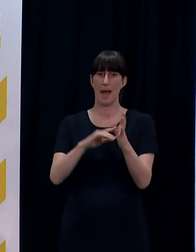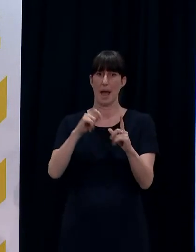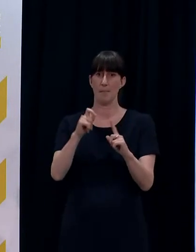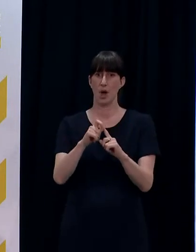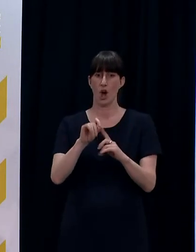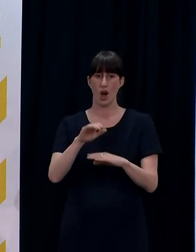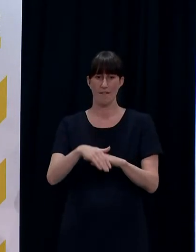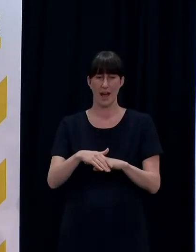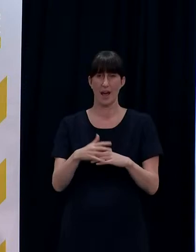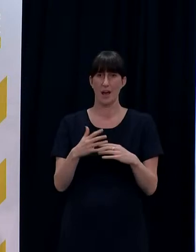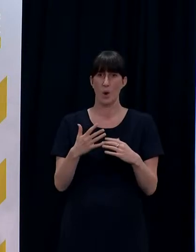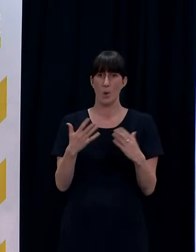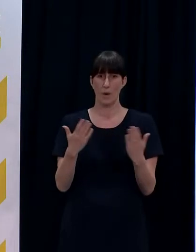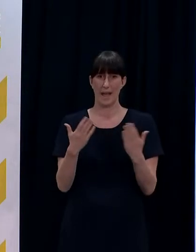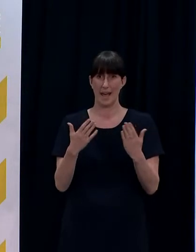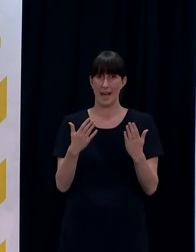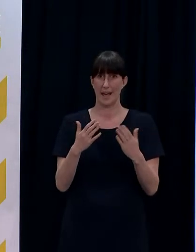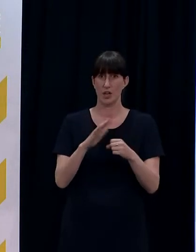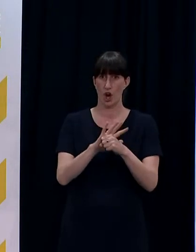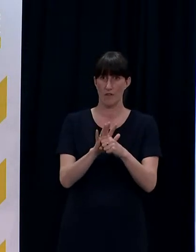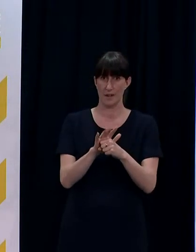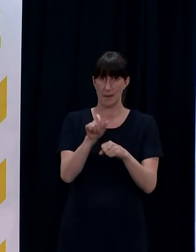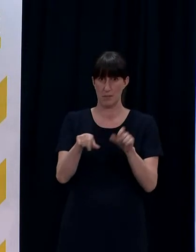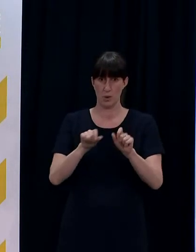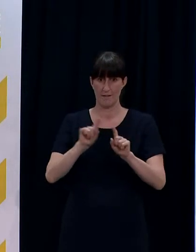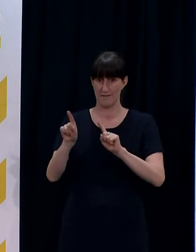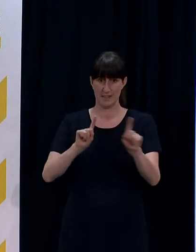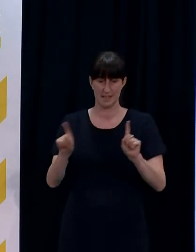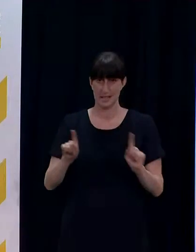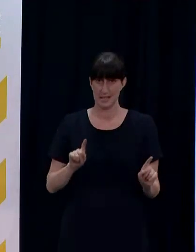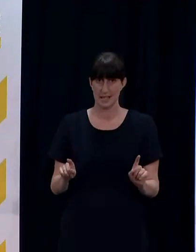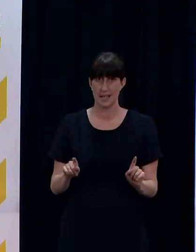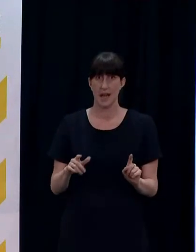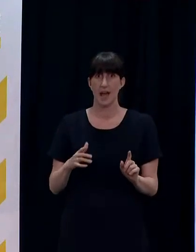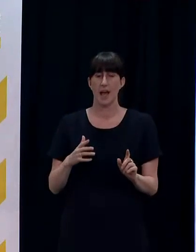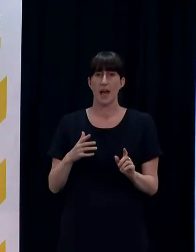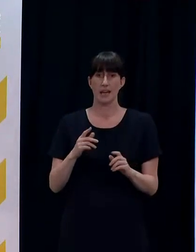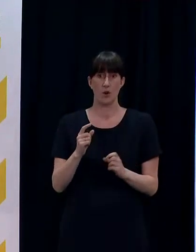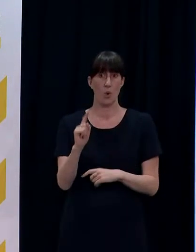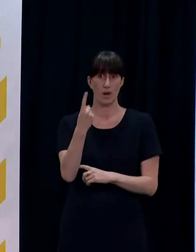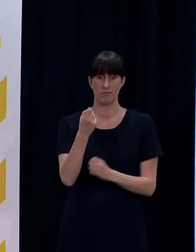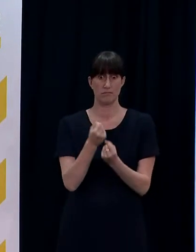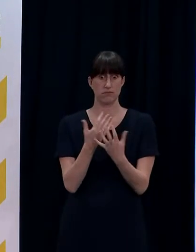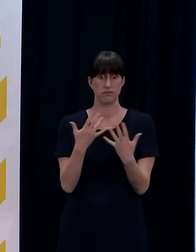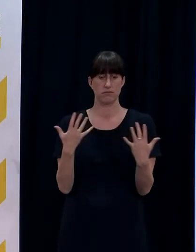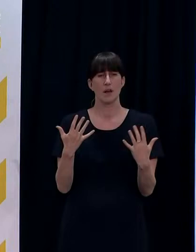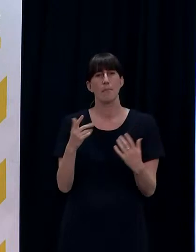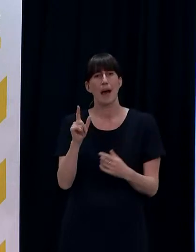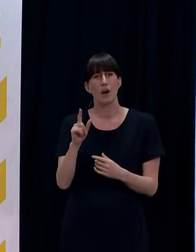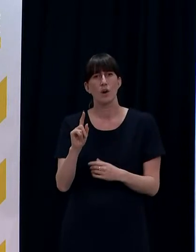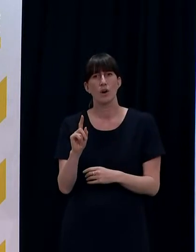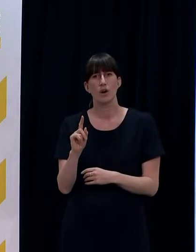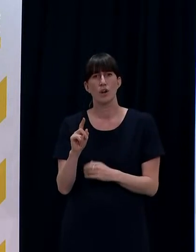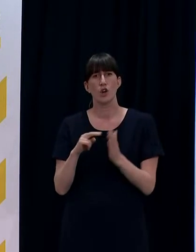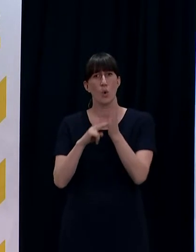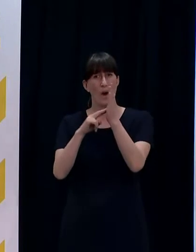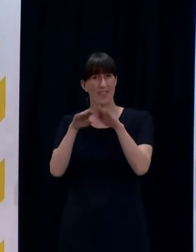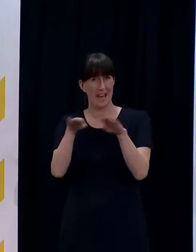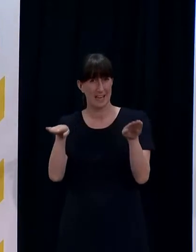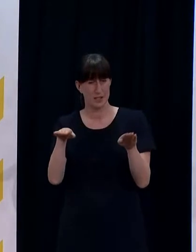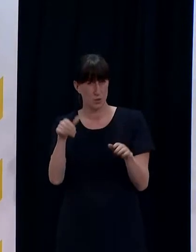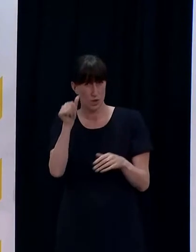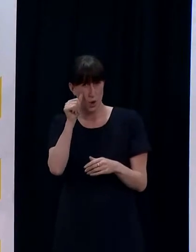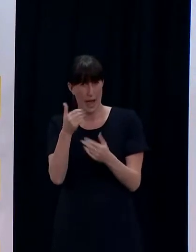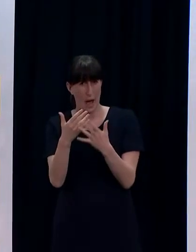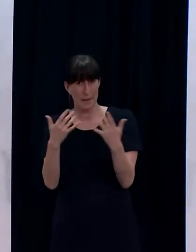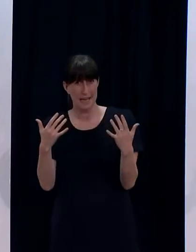still waiting to be tested? What does that look like in Northland at the moment? I don't have a specific number on what it looks like in Northland. I do